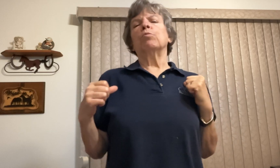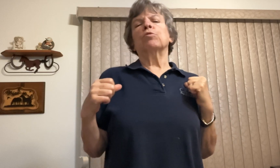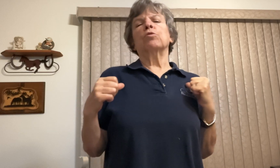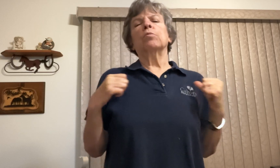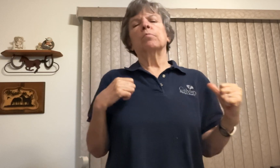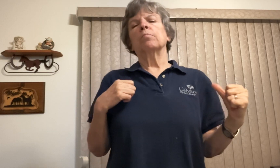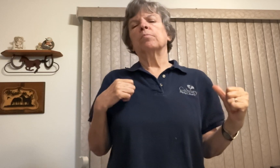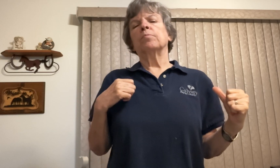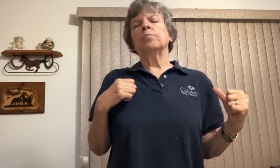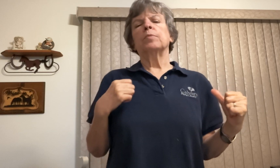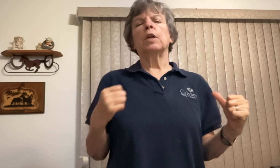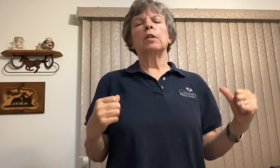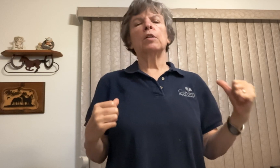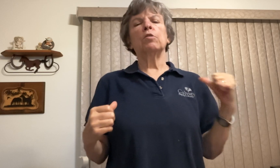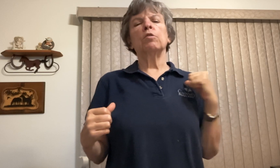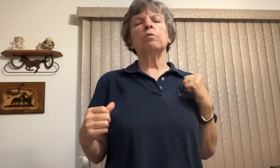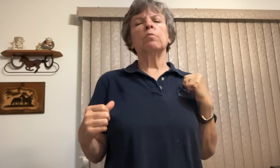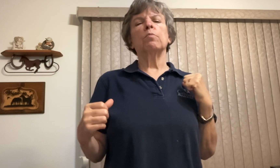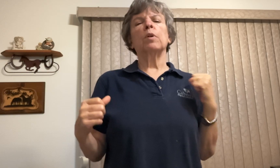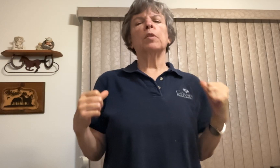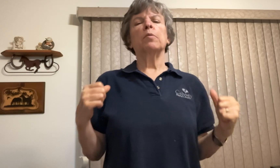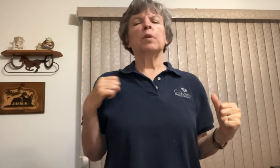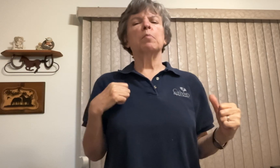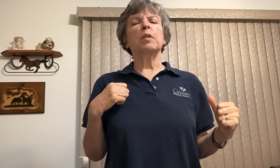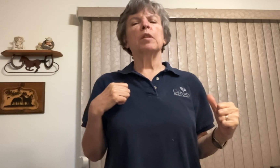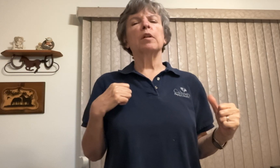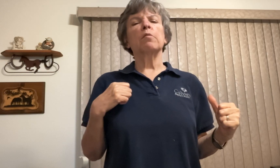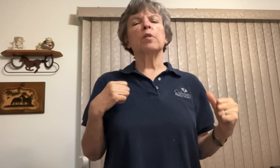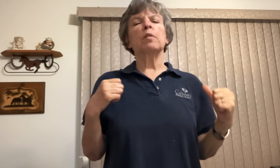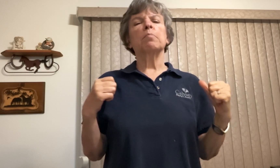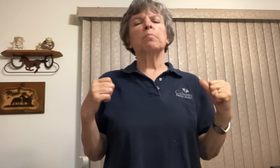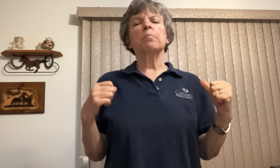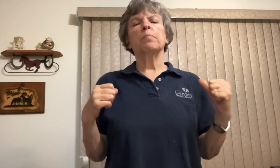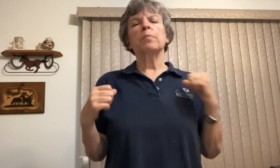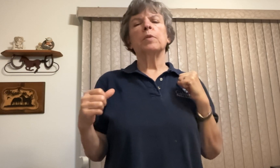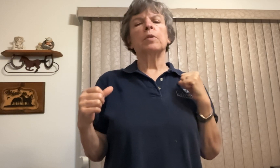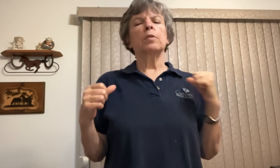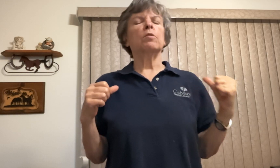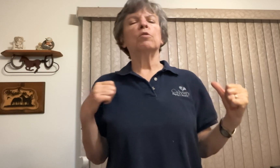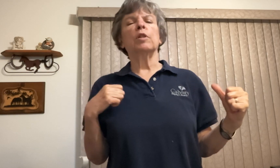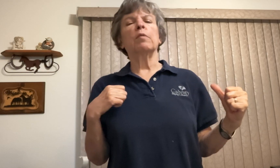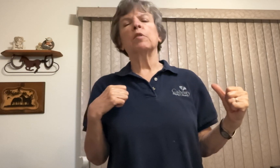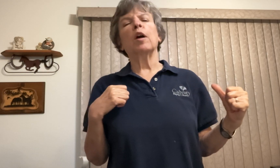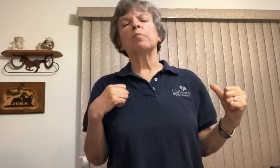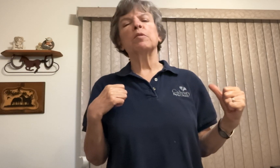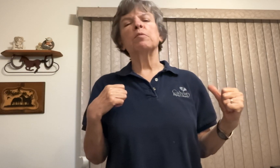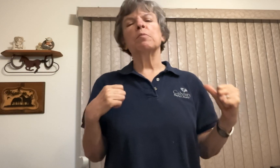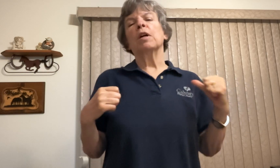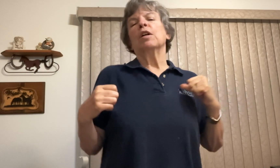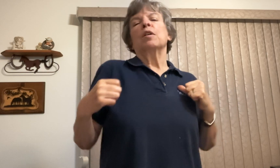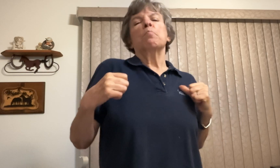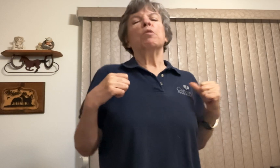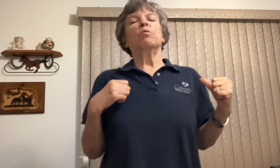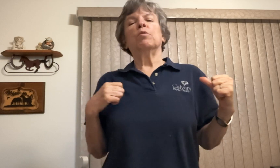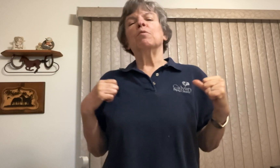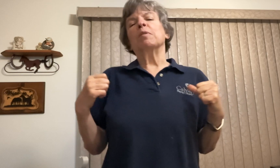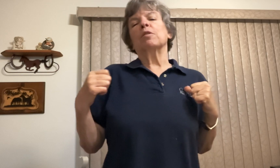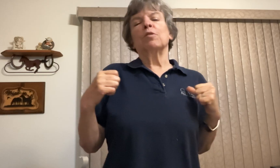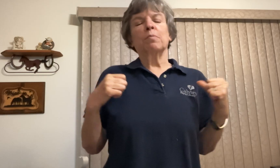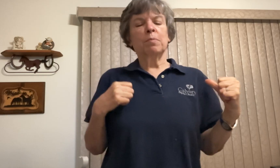boast. I usually do it one thumb and then the other thumb. Don't usually have time to boast too much.